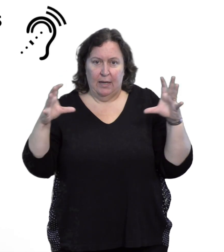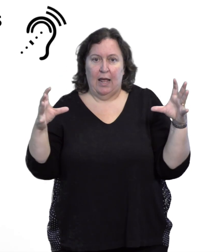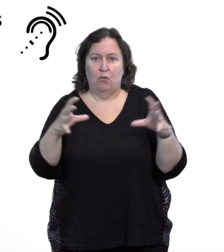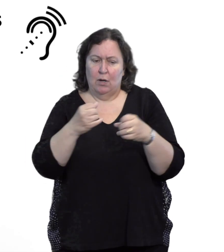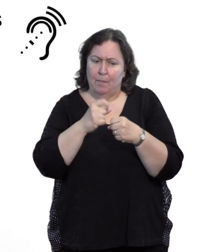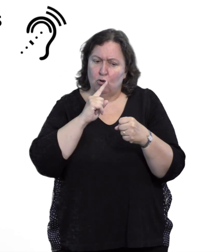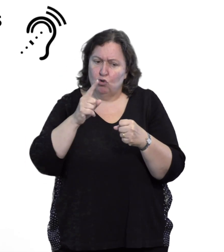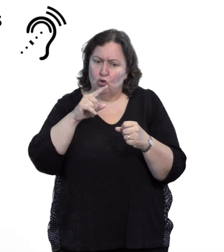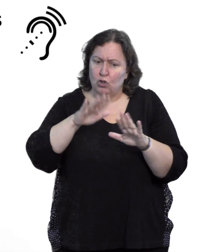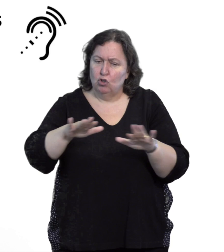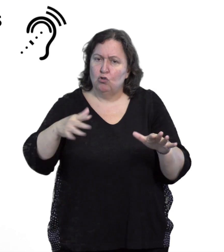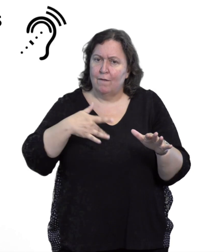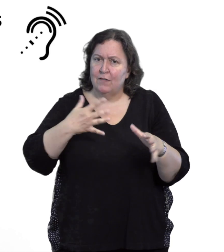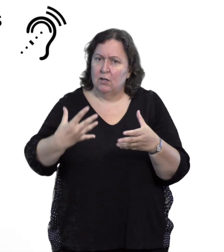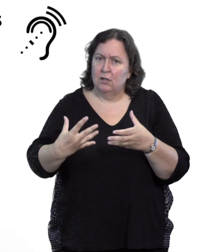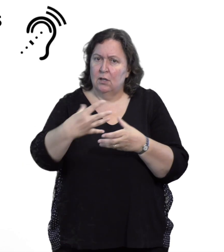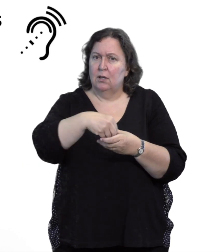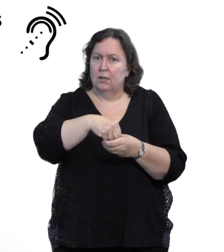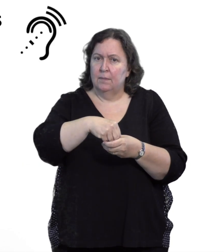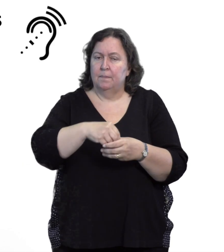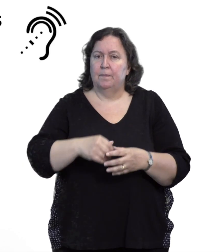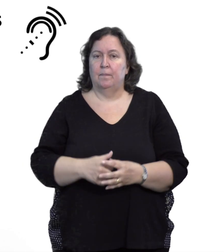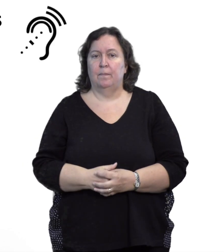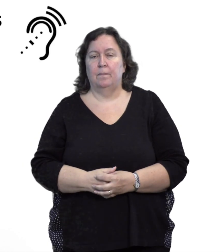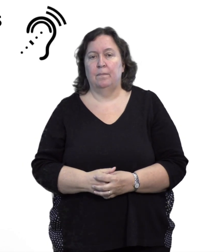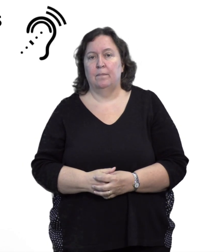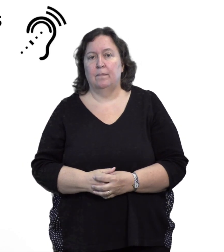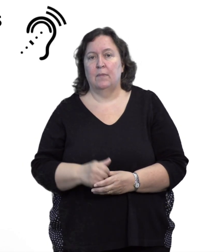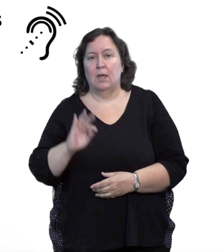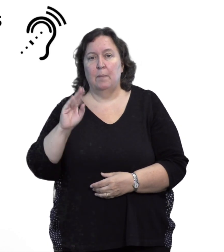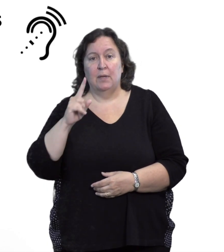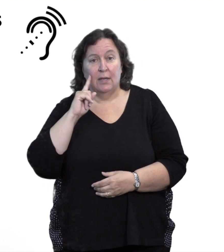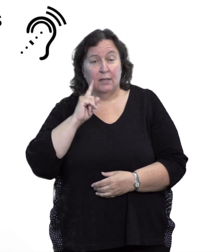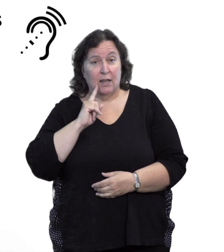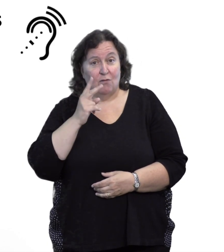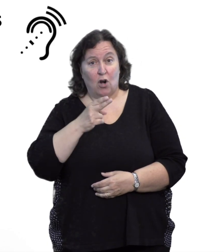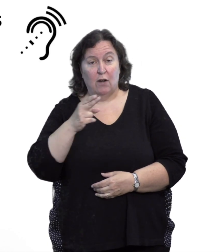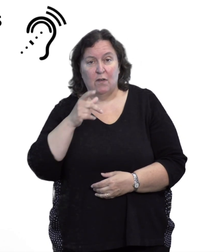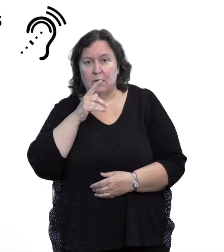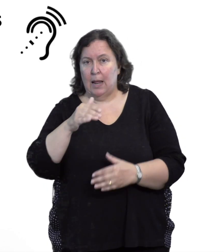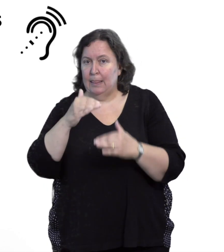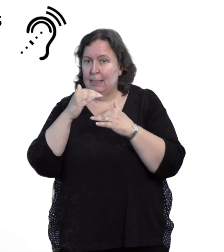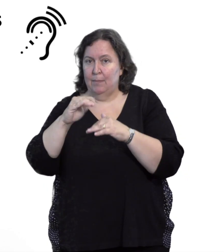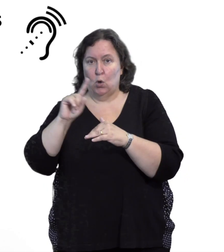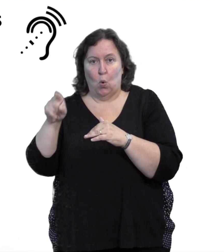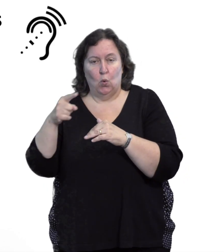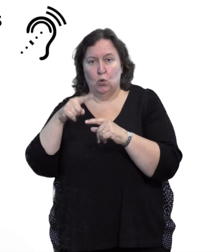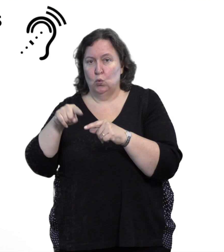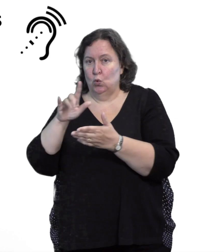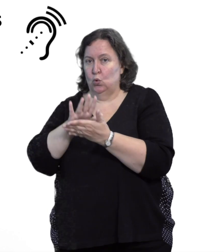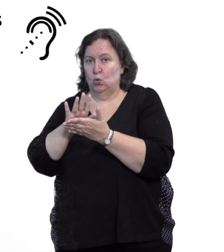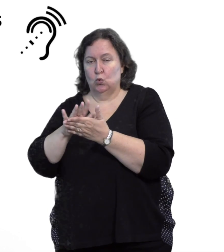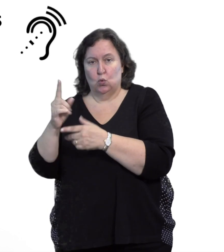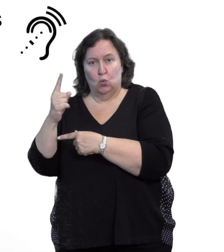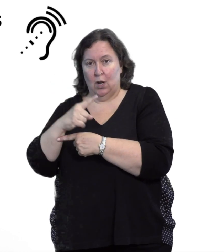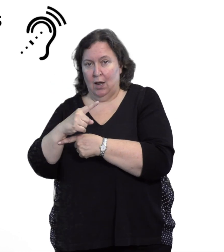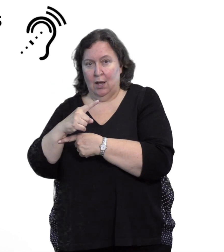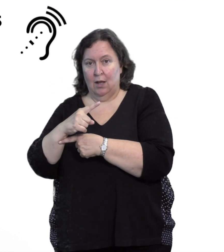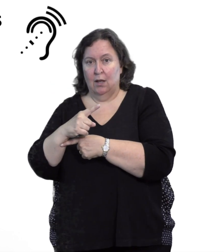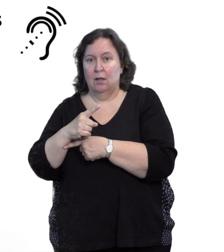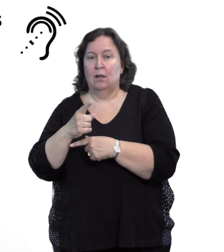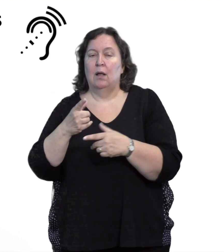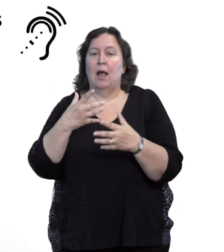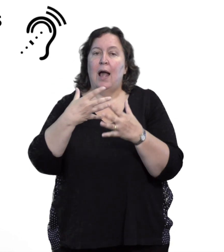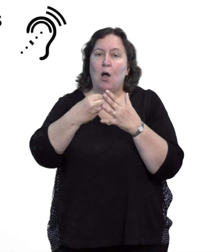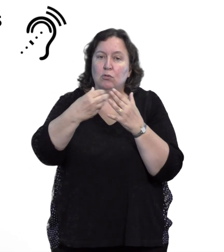Being deaf or hard of hearing is not limited to the school day. Outside the school day, students can connect